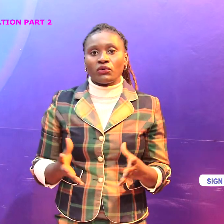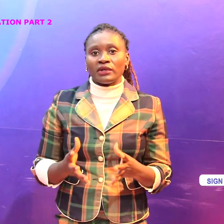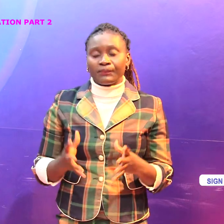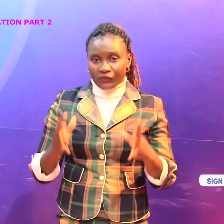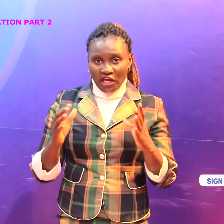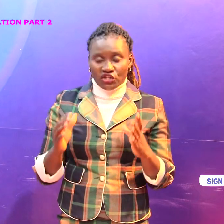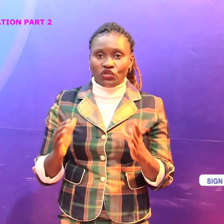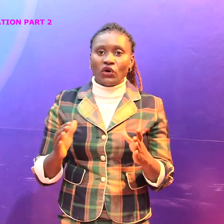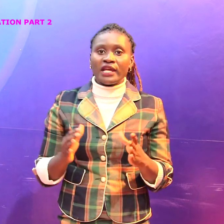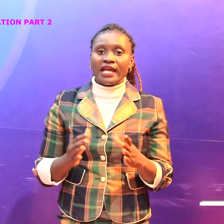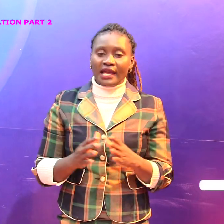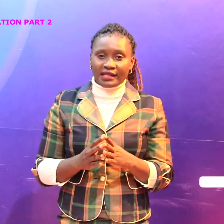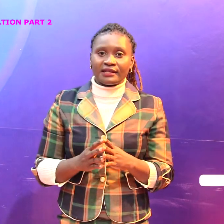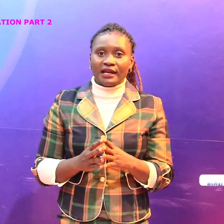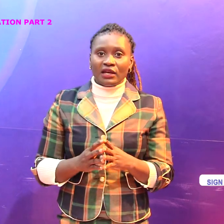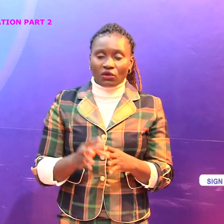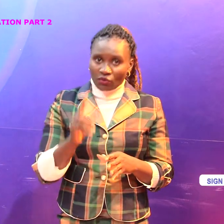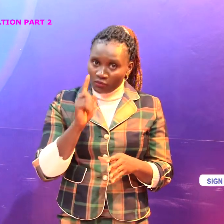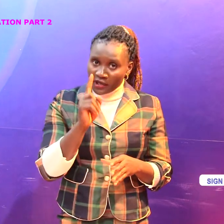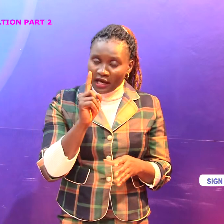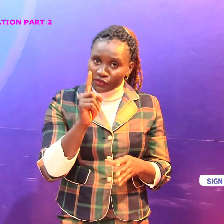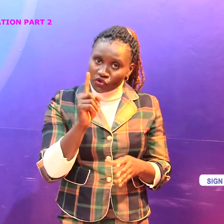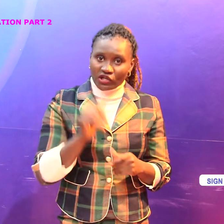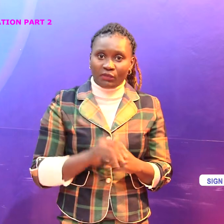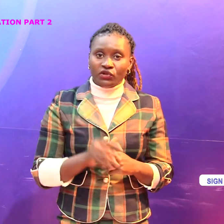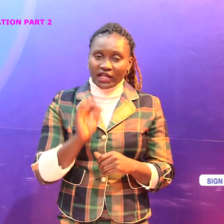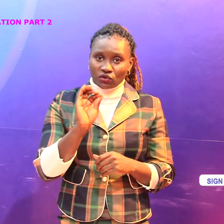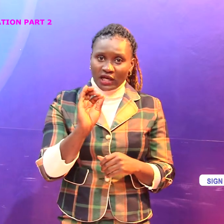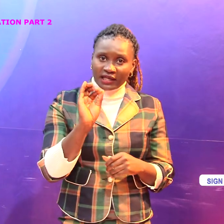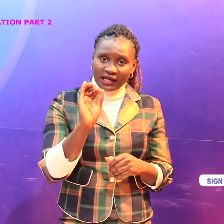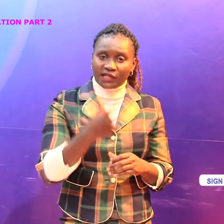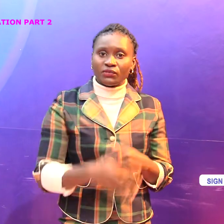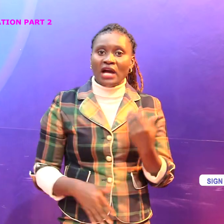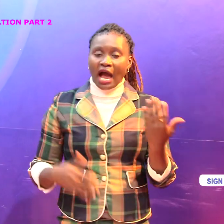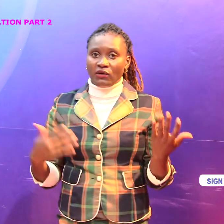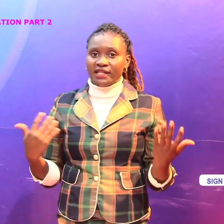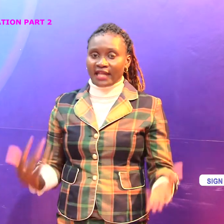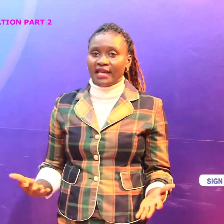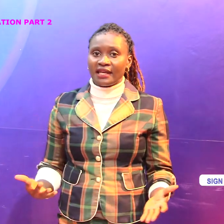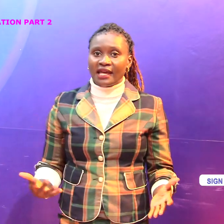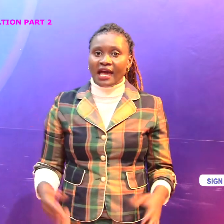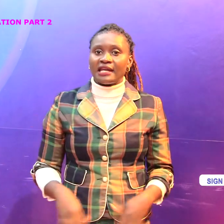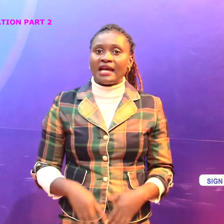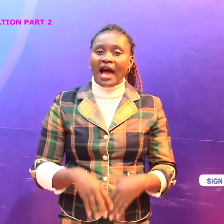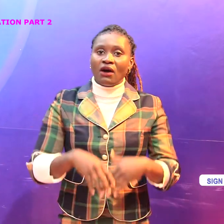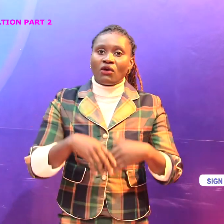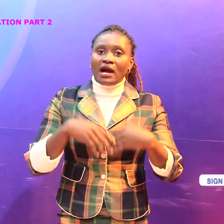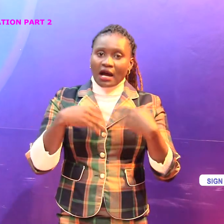will enjoy and you become so sharp so that you can grasp how I sign and how